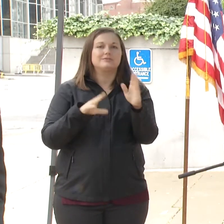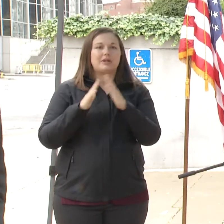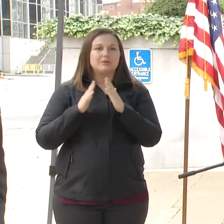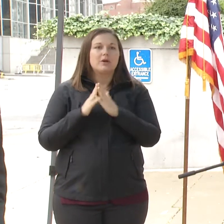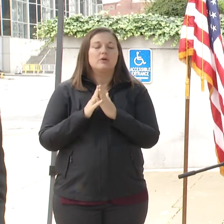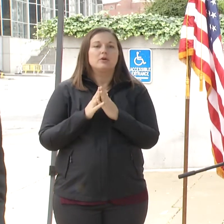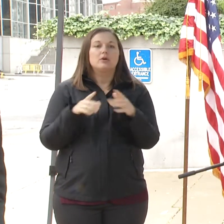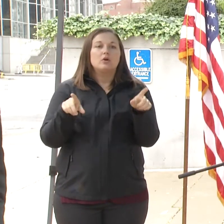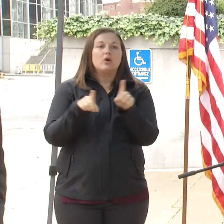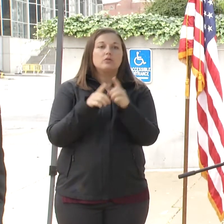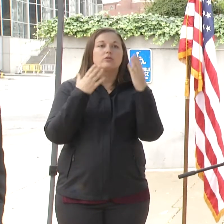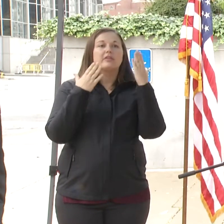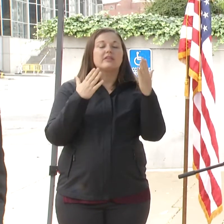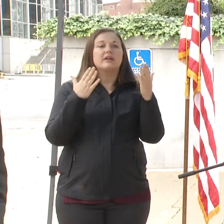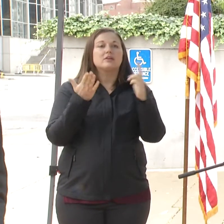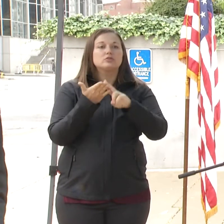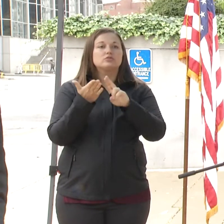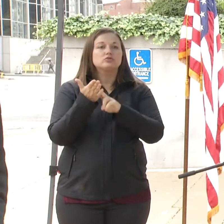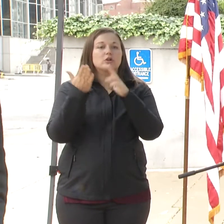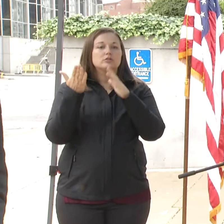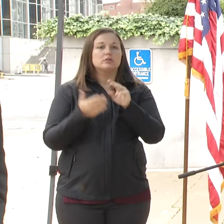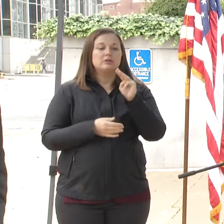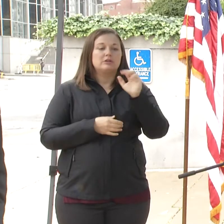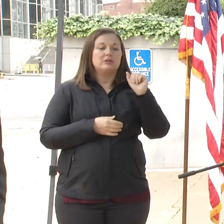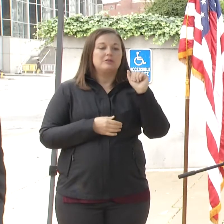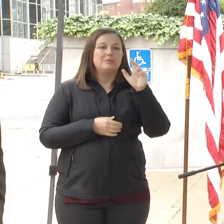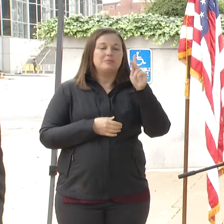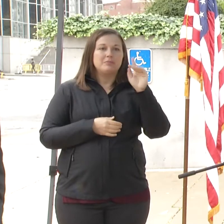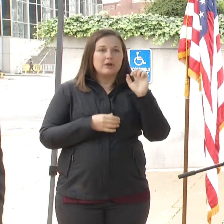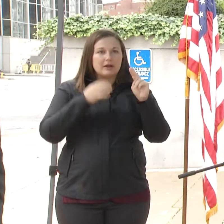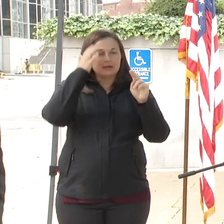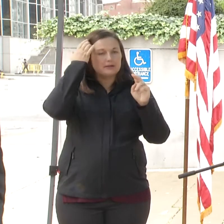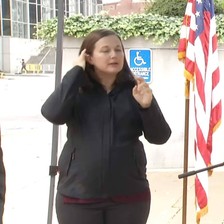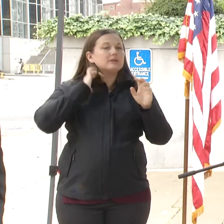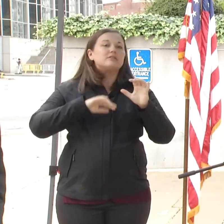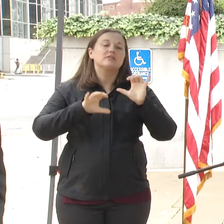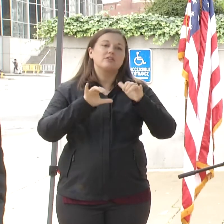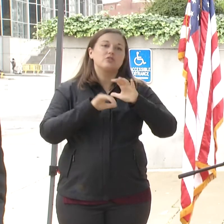also like to thank our contractors, the Mackin Engineering Company, Michael